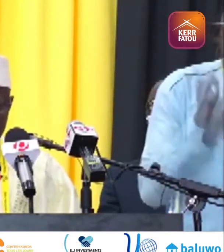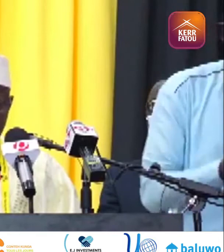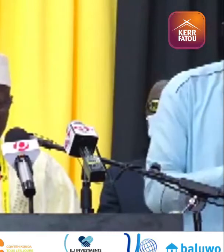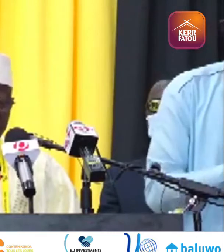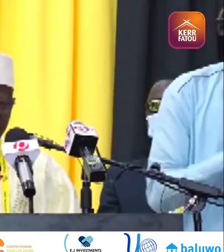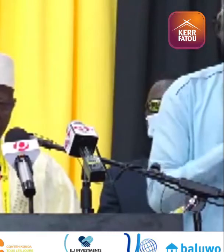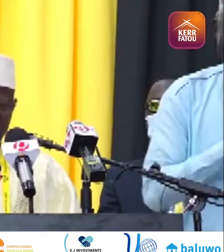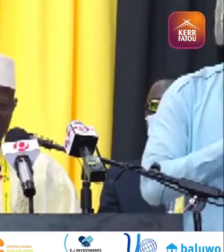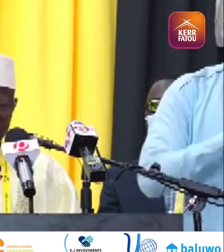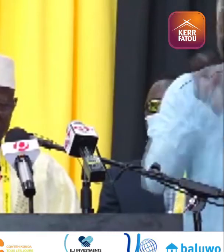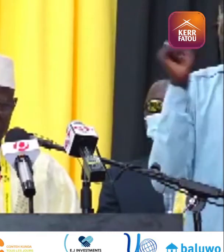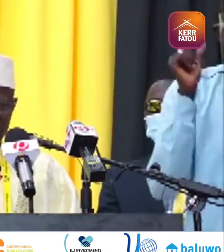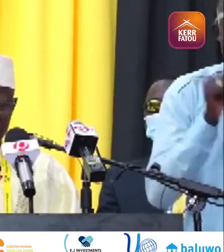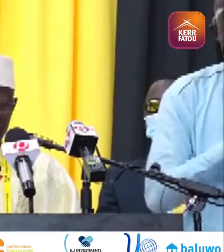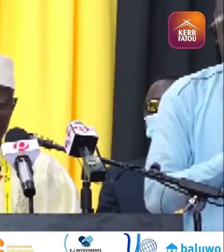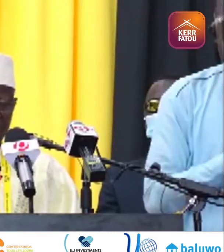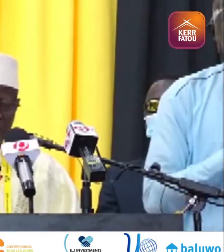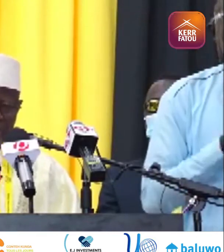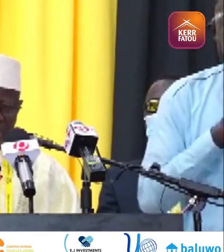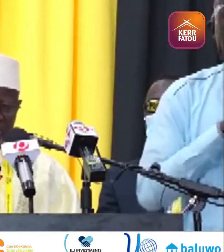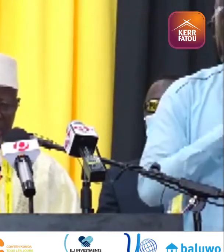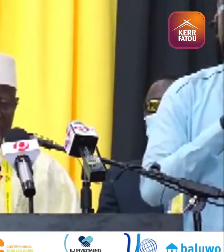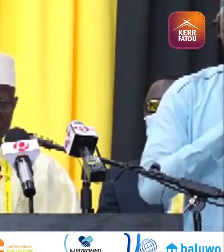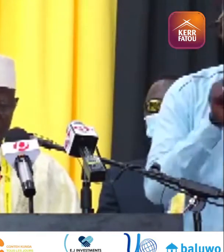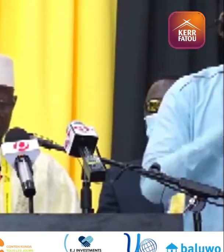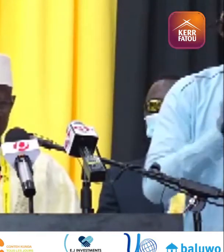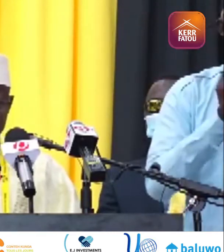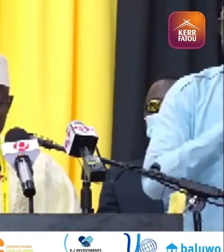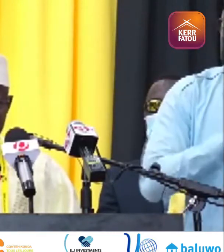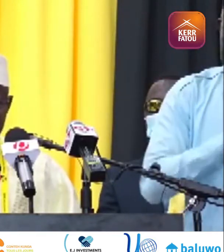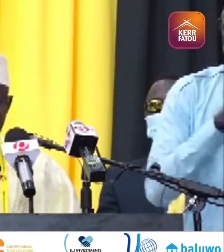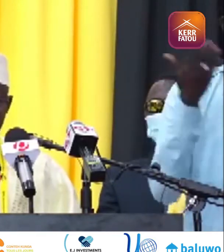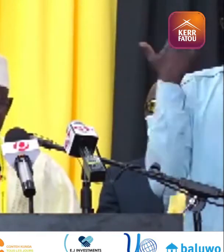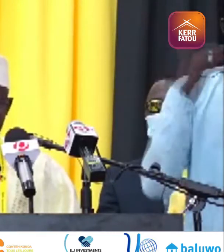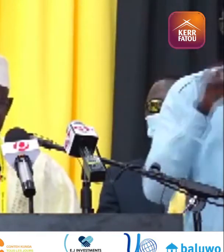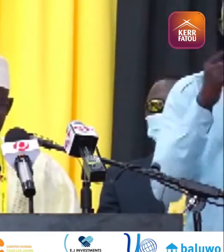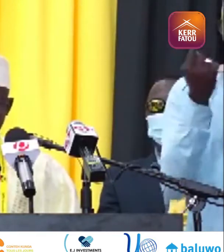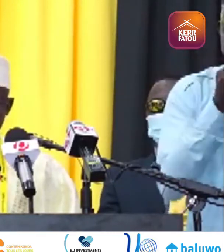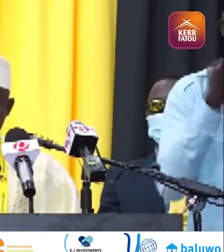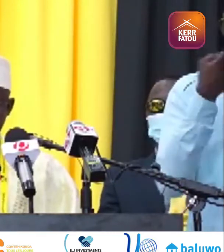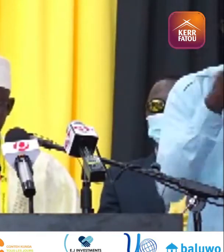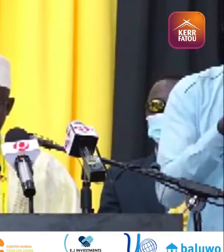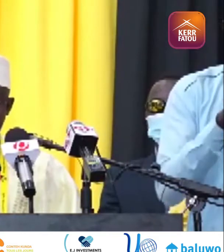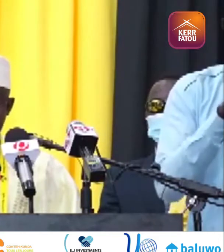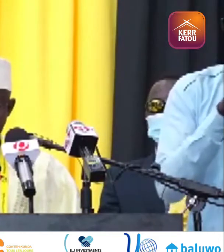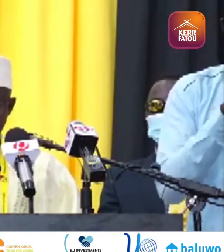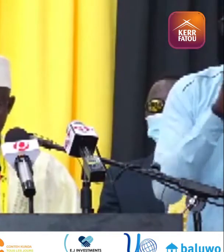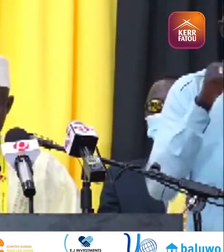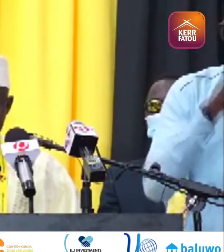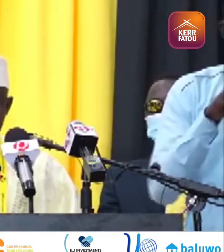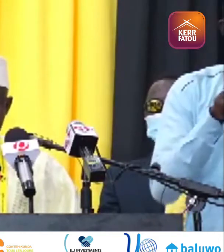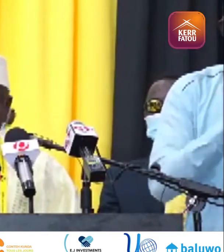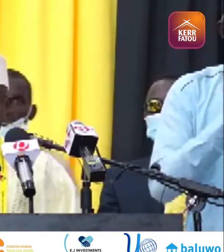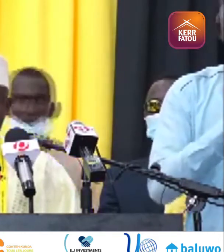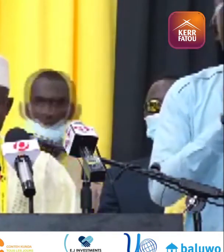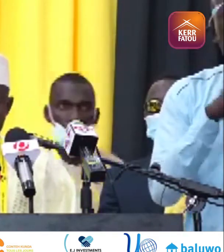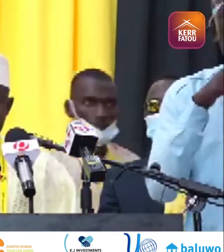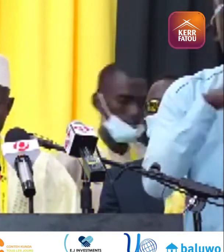was one that we had never witnessed in the past, except the rally that we held at Visceral